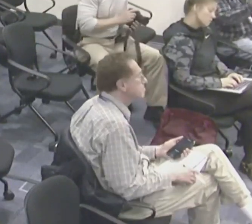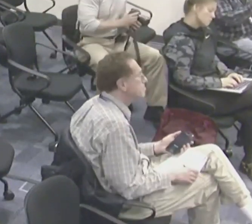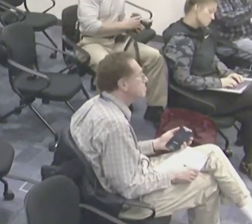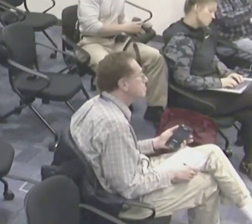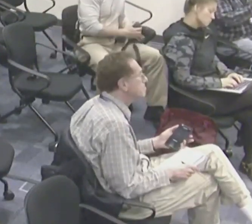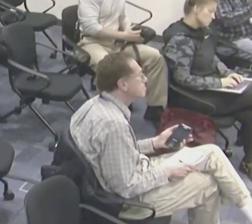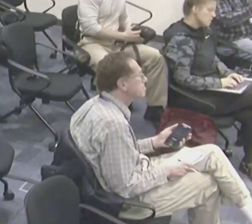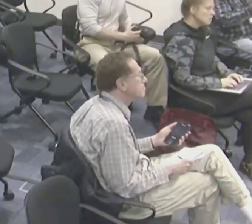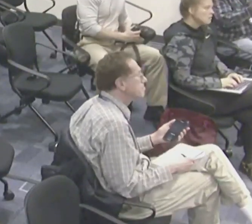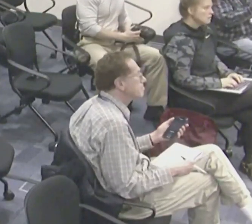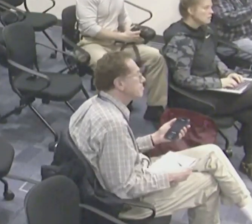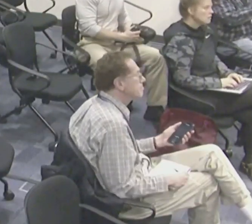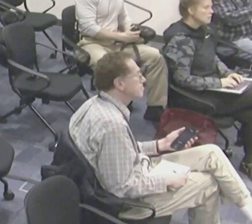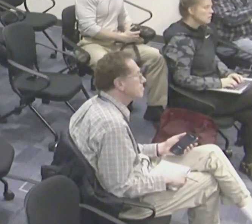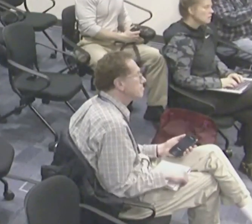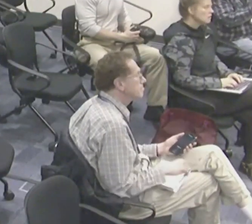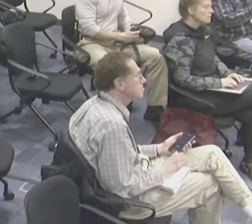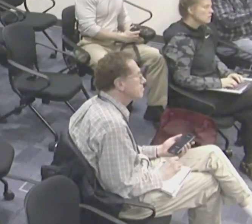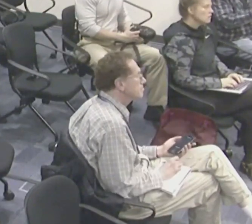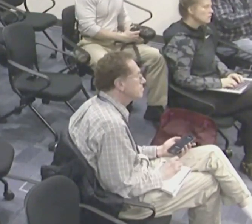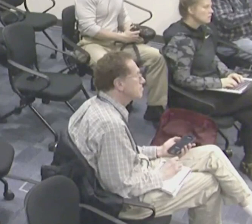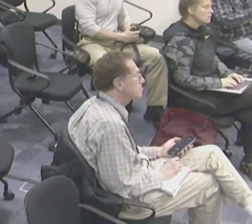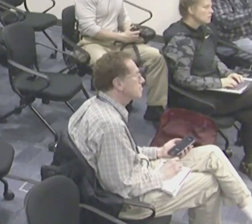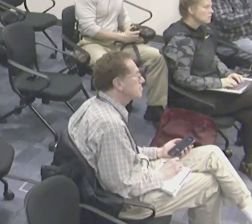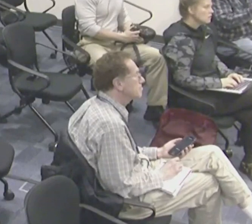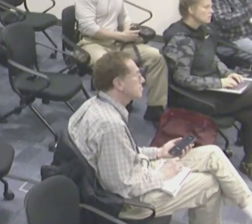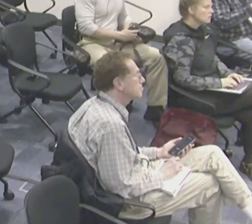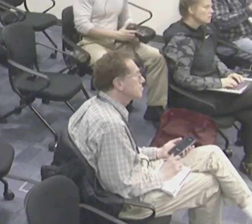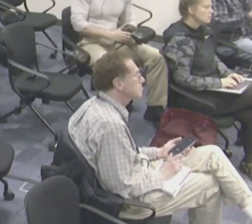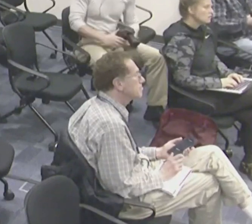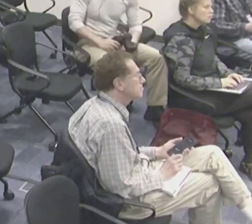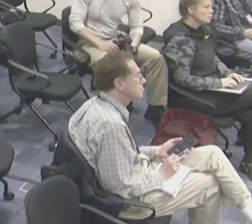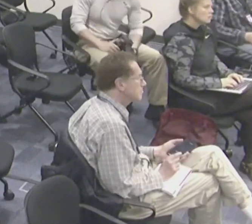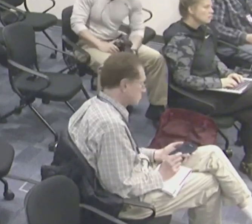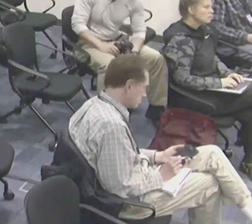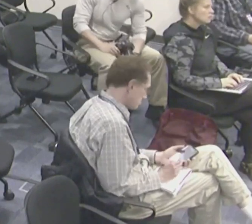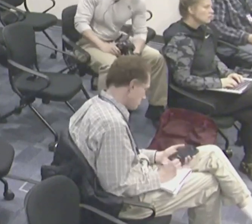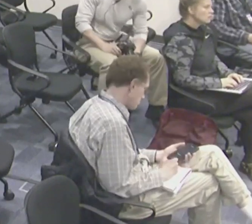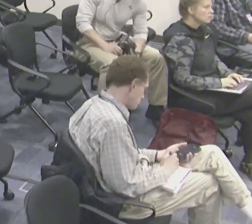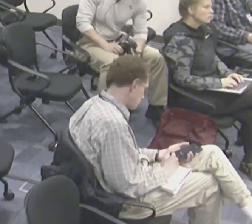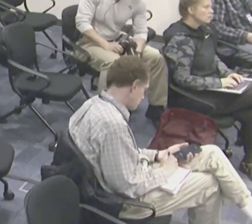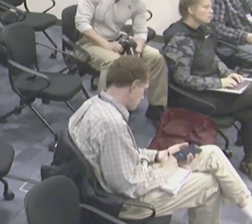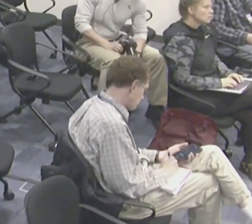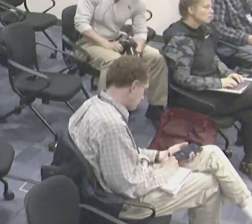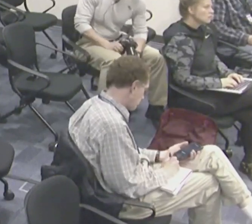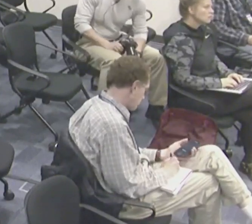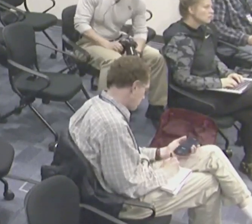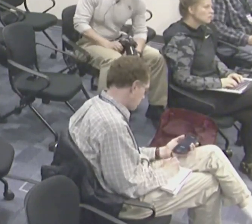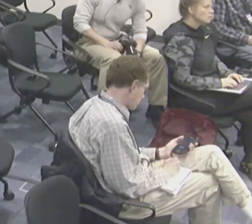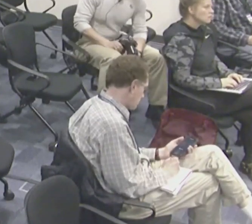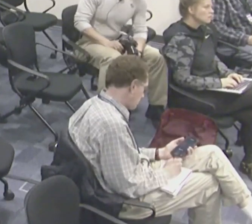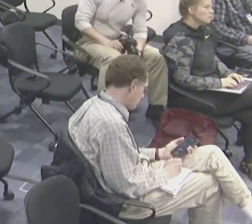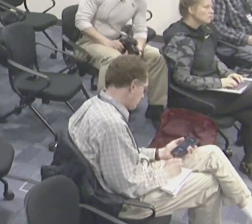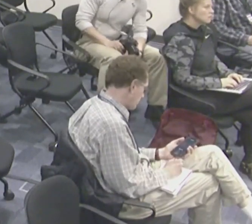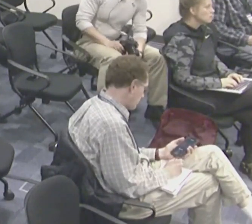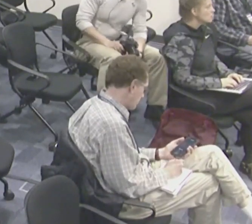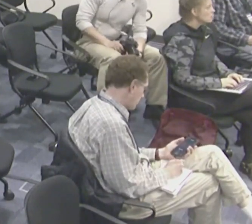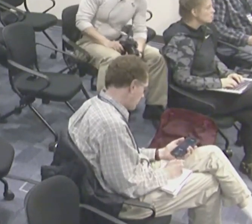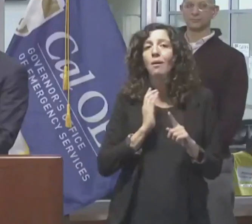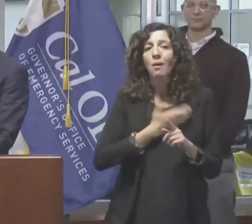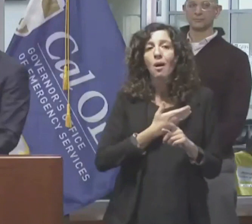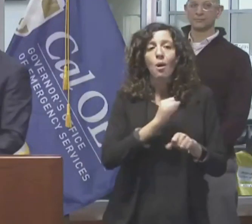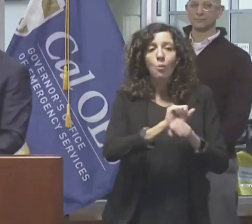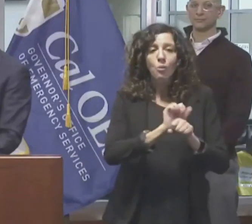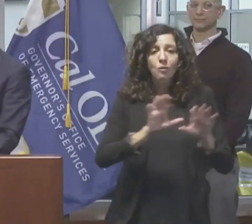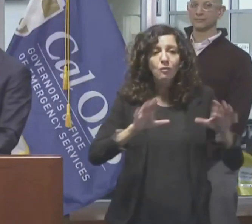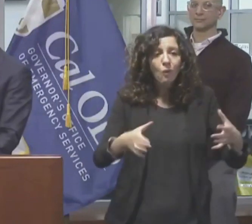the directive on them to shelter in place or stay at home or isolate? Yeah, we're worried about, we worry about our workforce. We worry about the